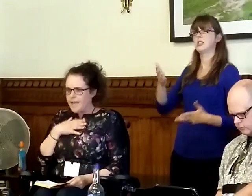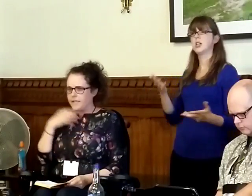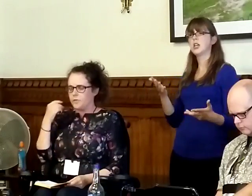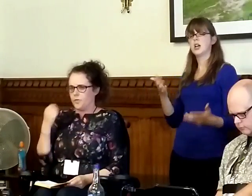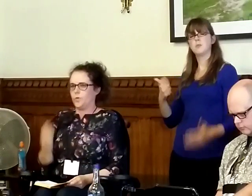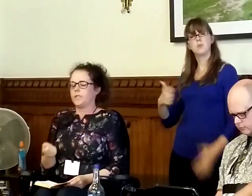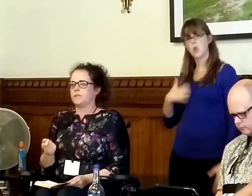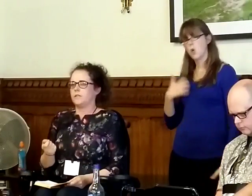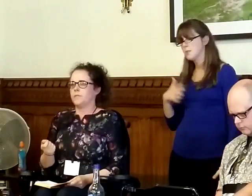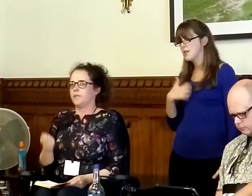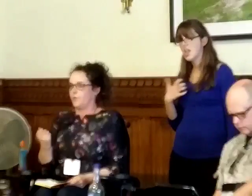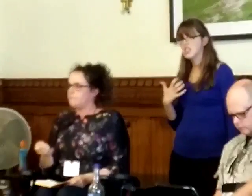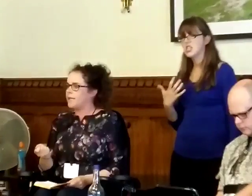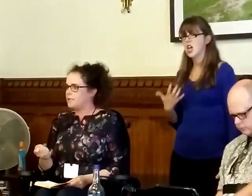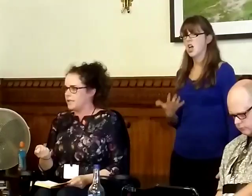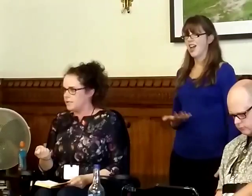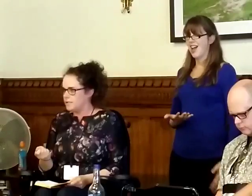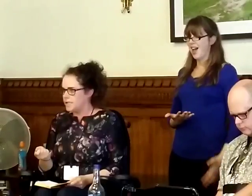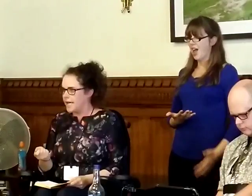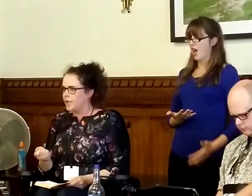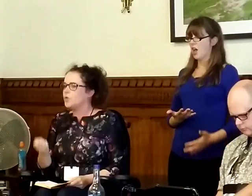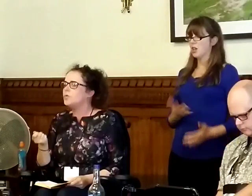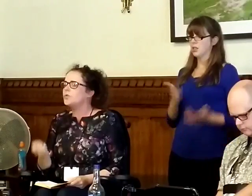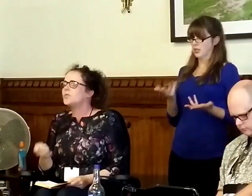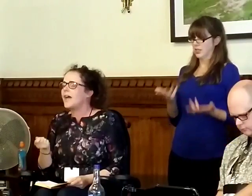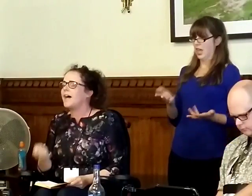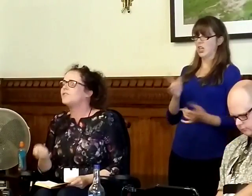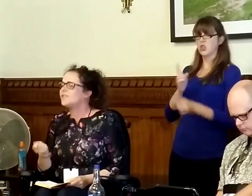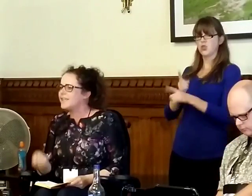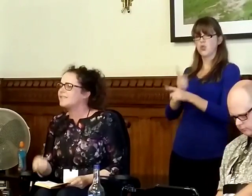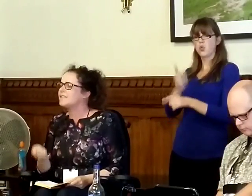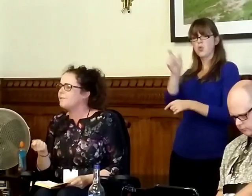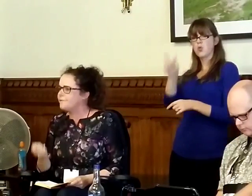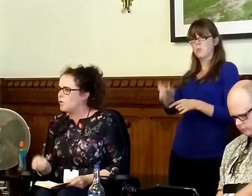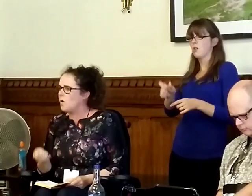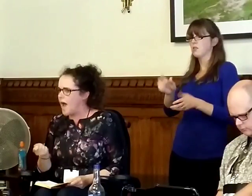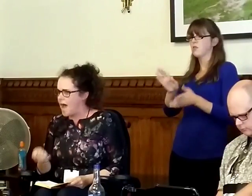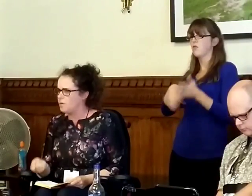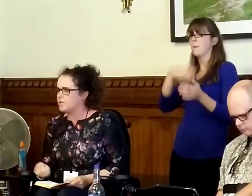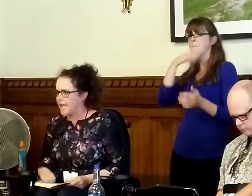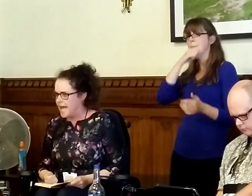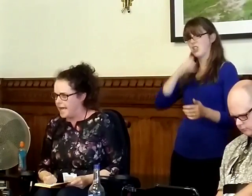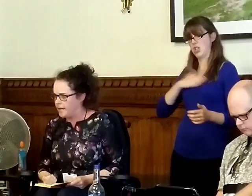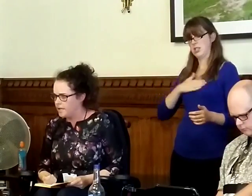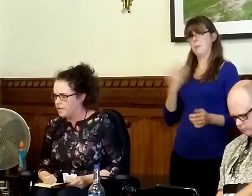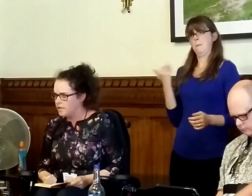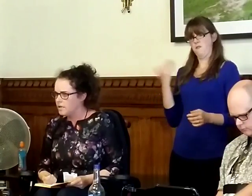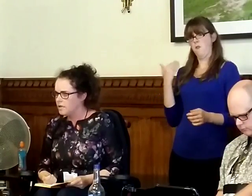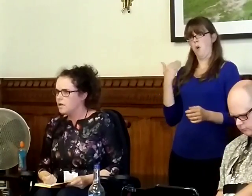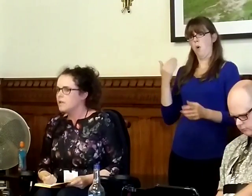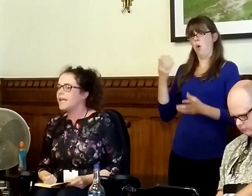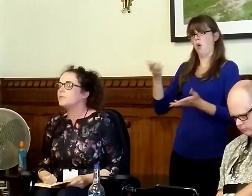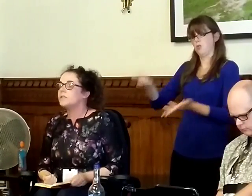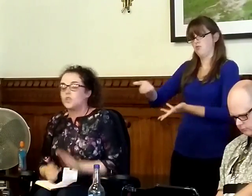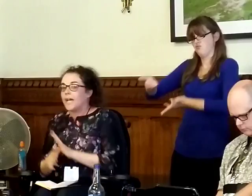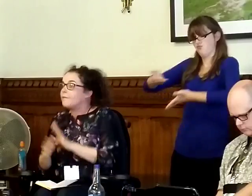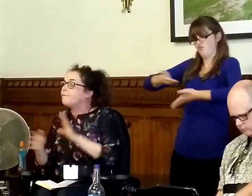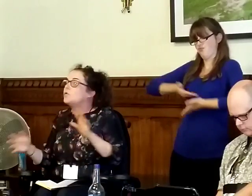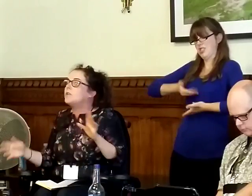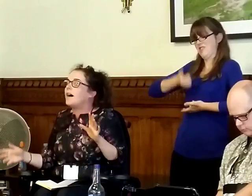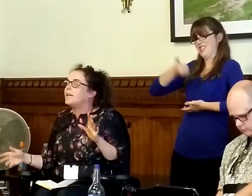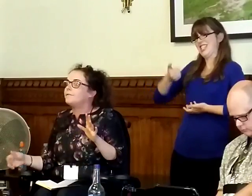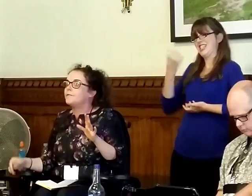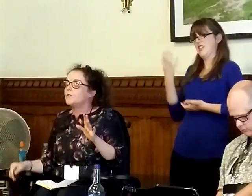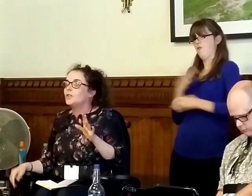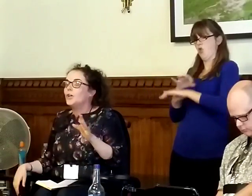so upset. I was talking to somebody from Manchester today who used to have 64 hours care. She